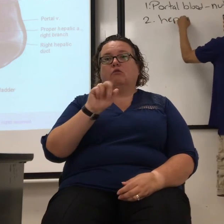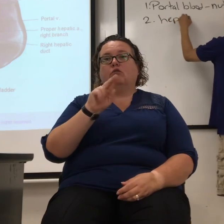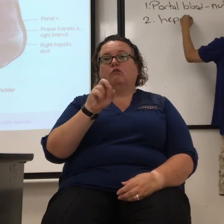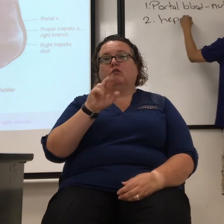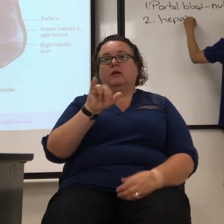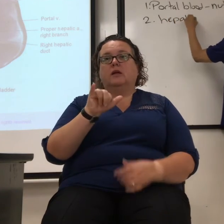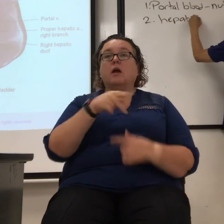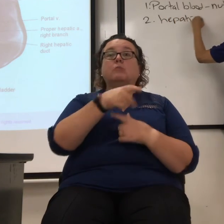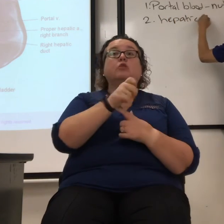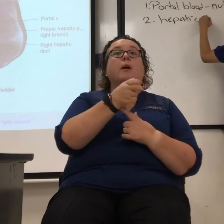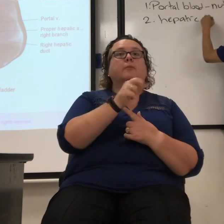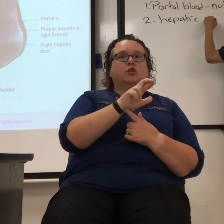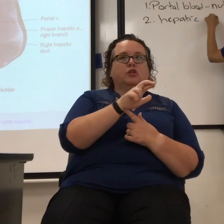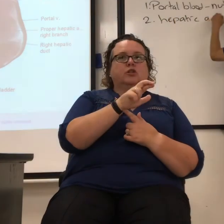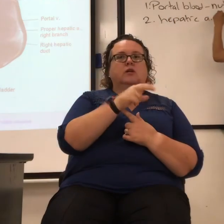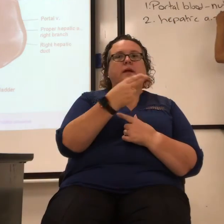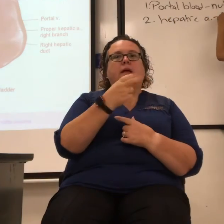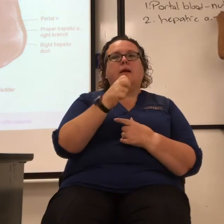artery,